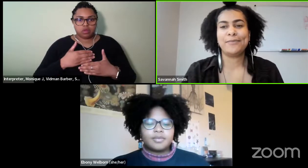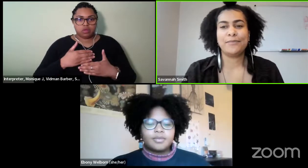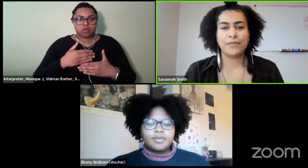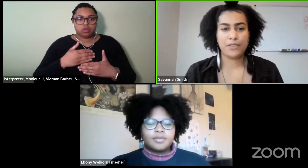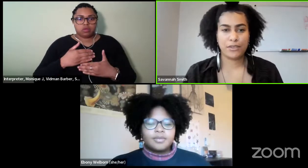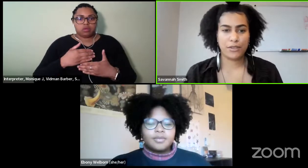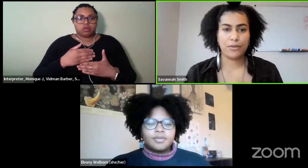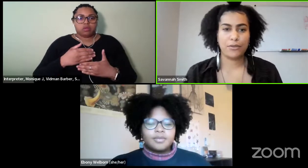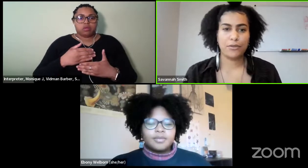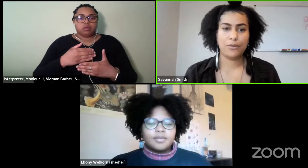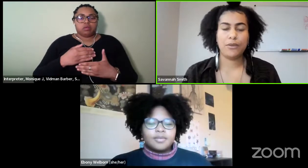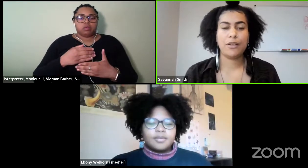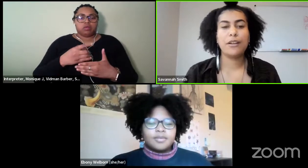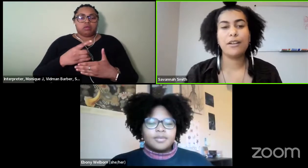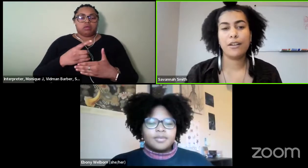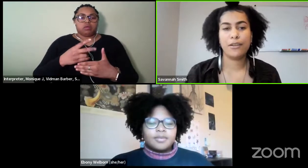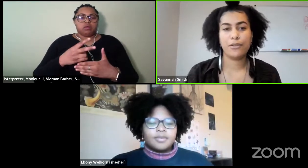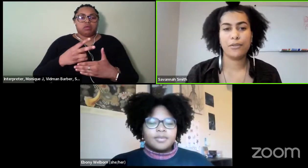inhale, 2,